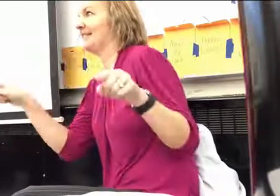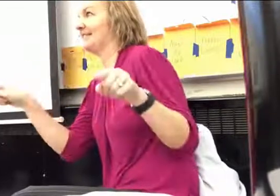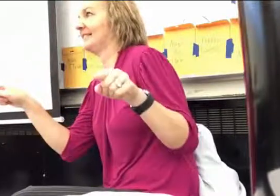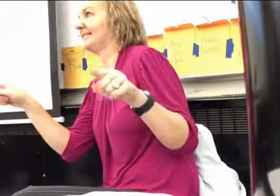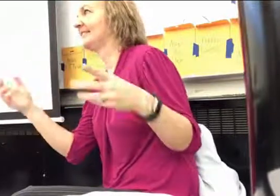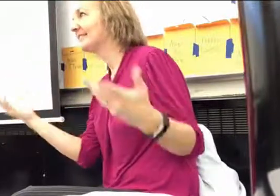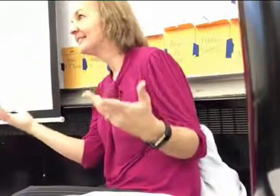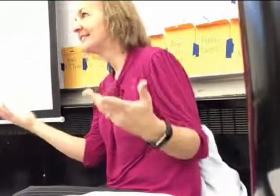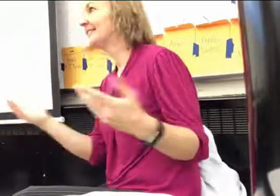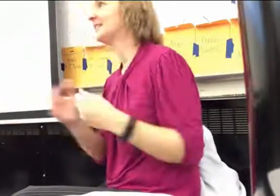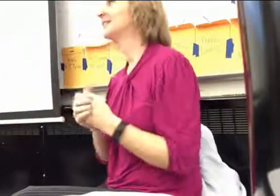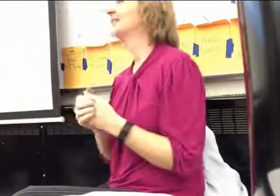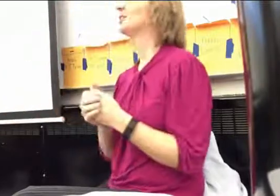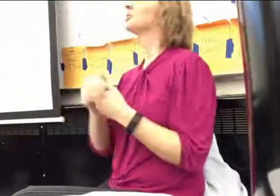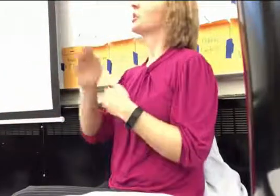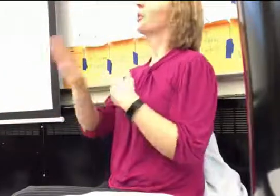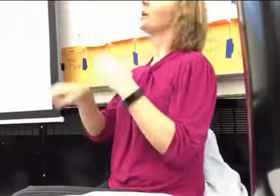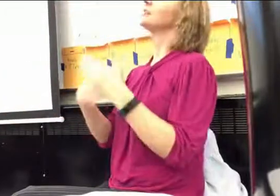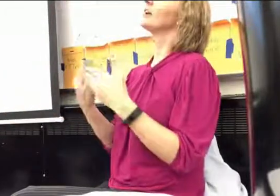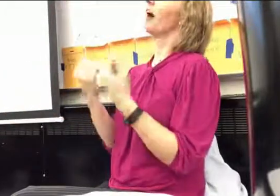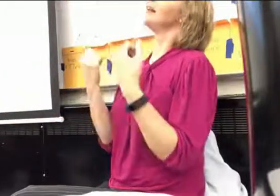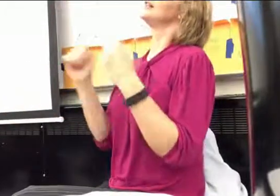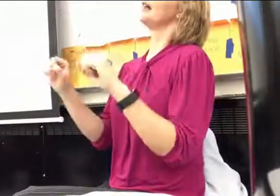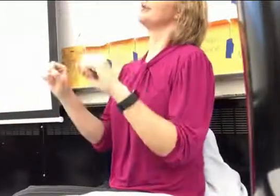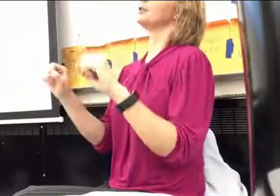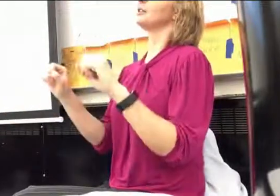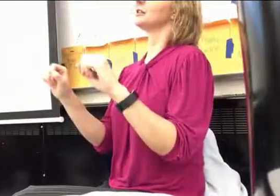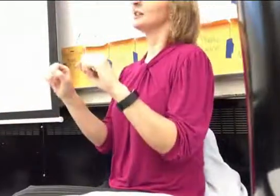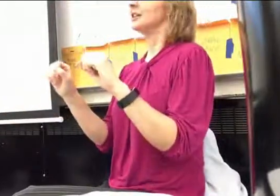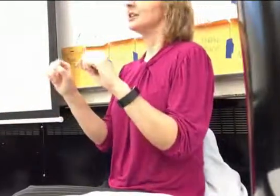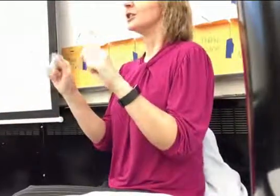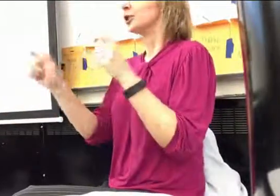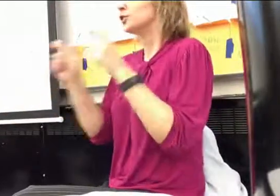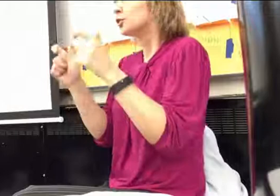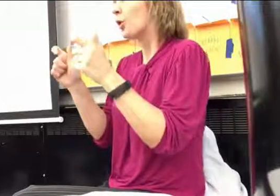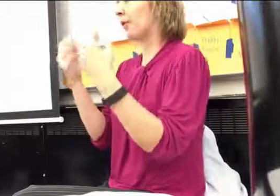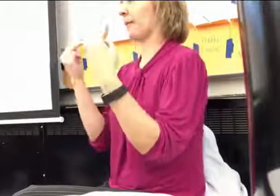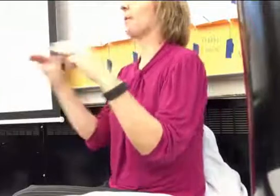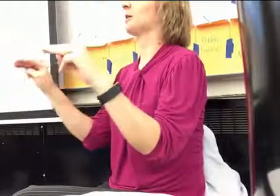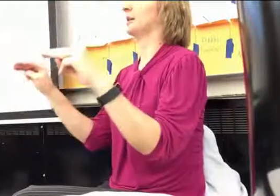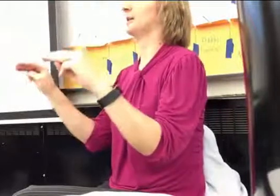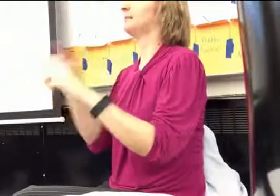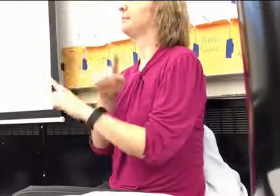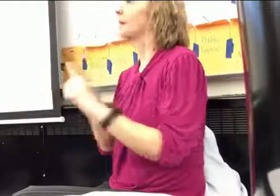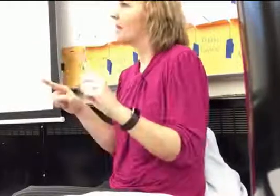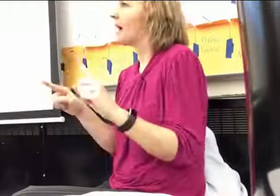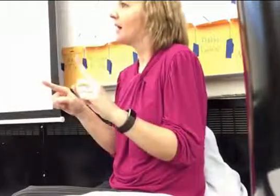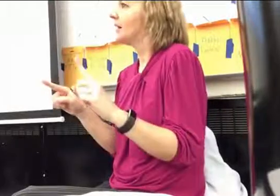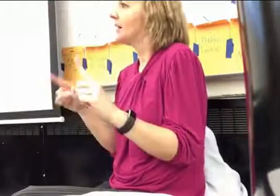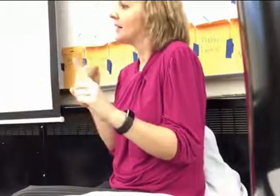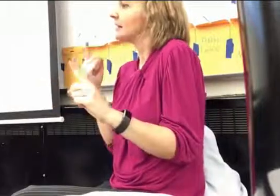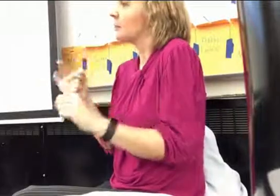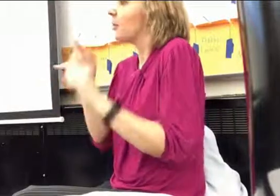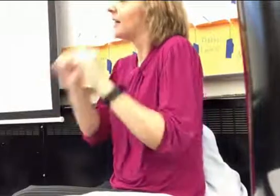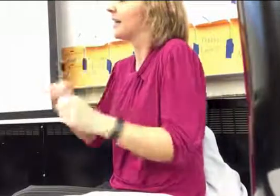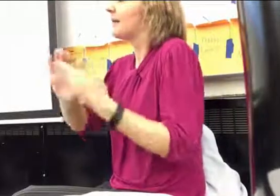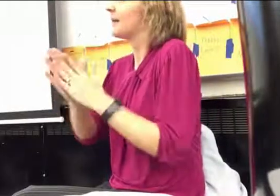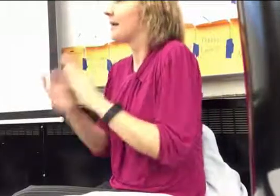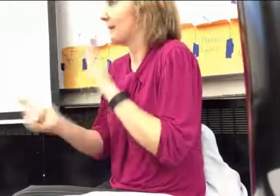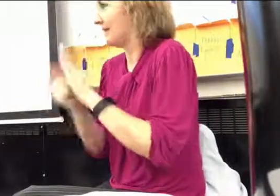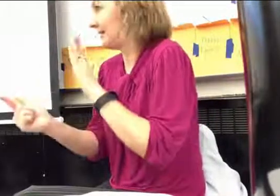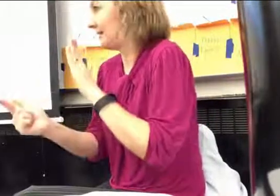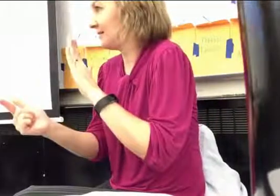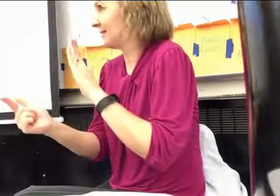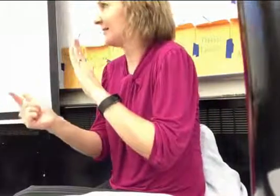Now, this is all an attempt to be able to get control of the marketplace But there is a certain point where it can become illegal.